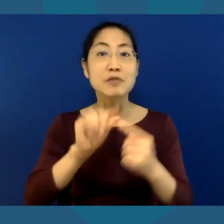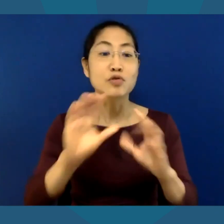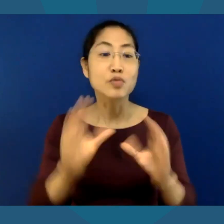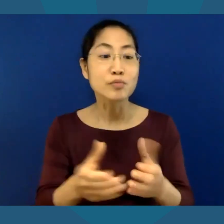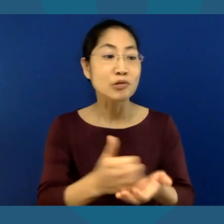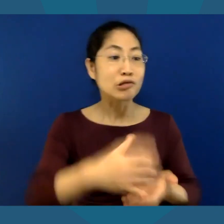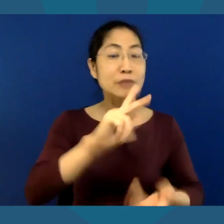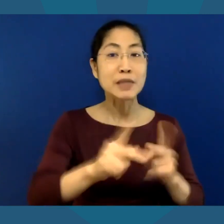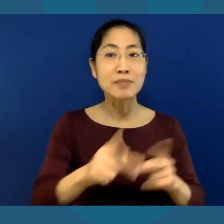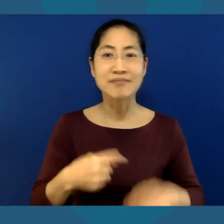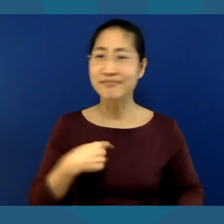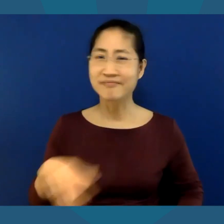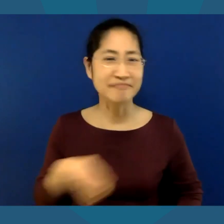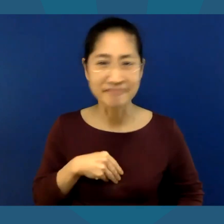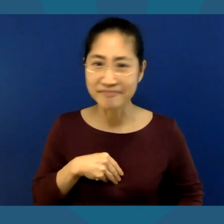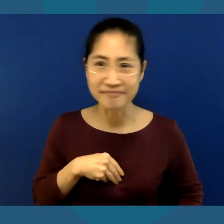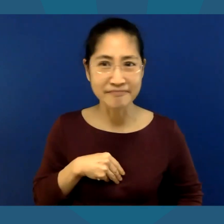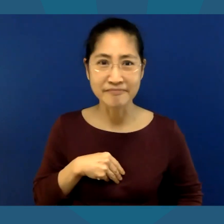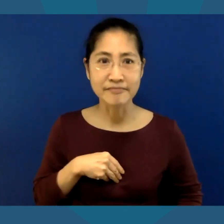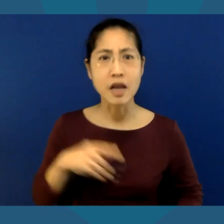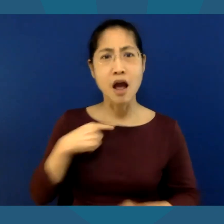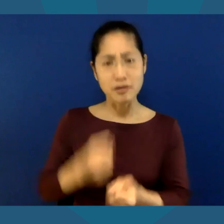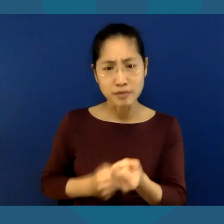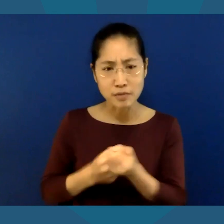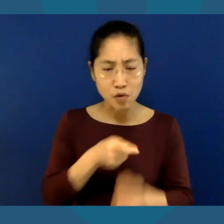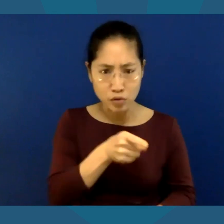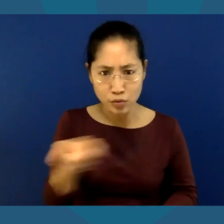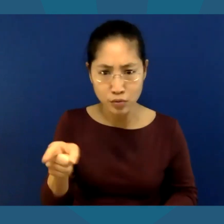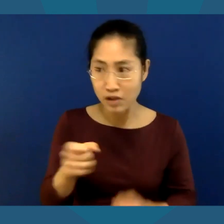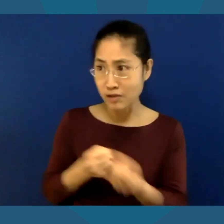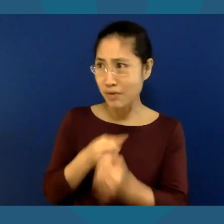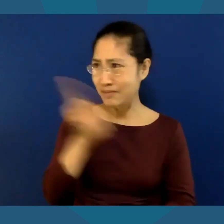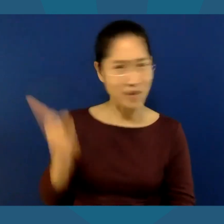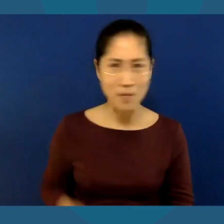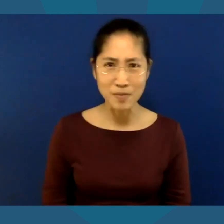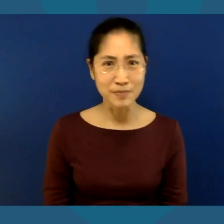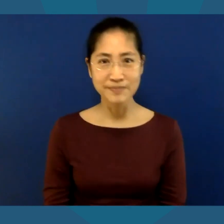groups, or wealthy donors. I am your voice, not theirs.